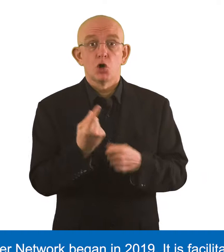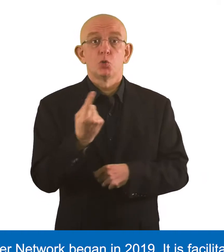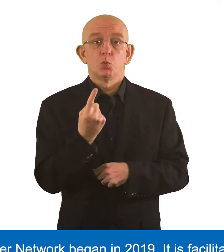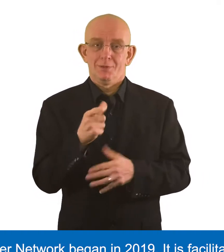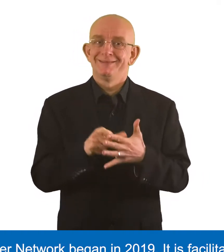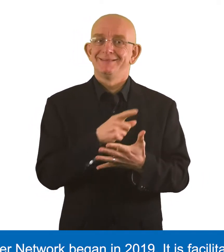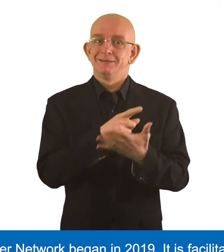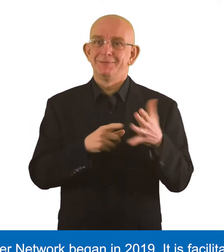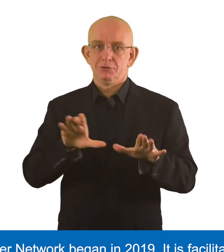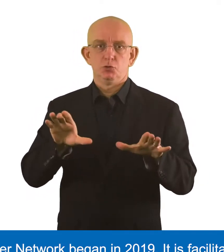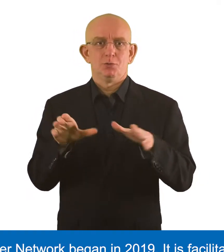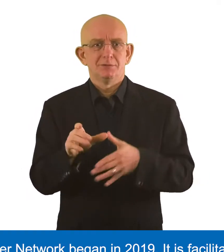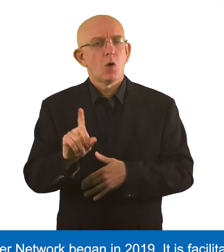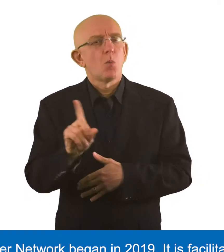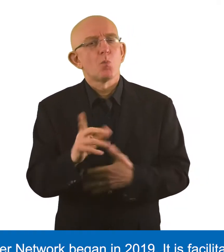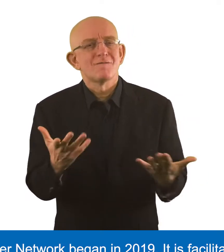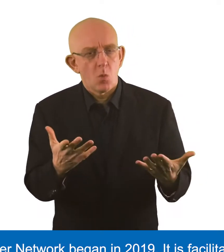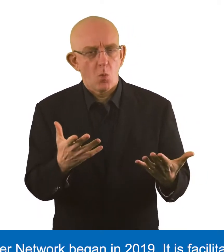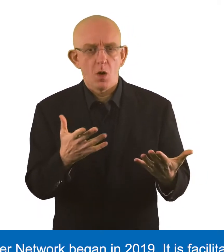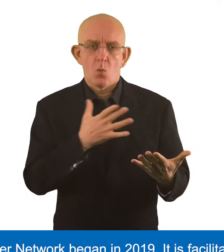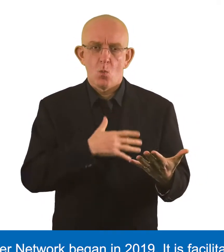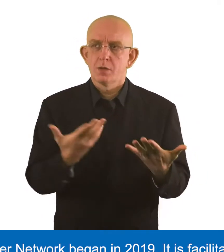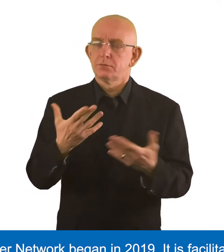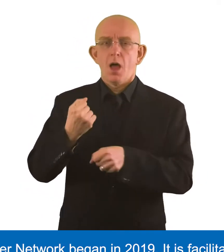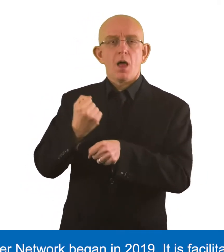to enhance the government's existing engagement with disabled people.